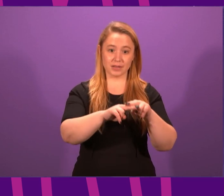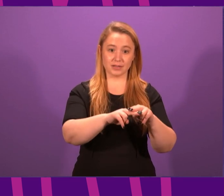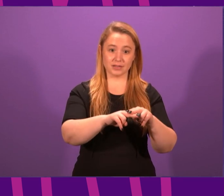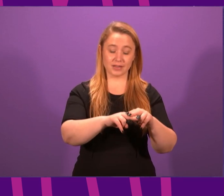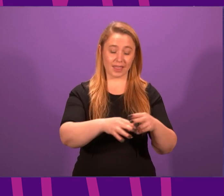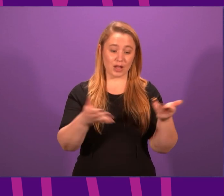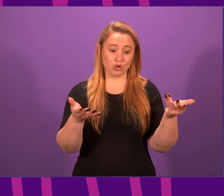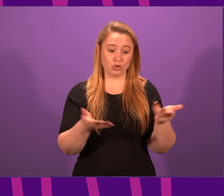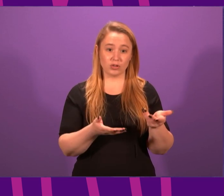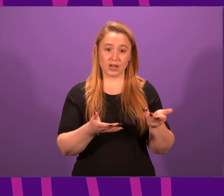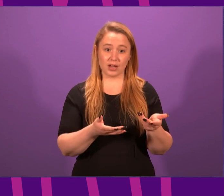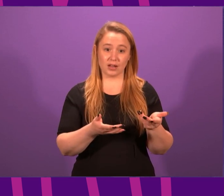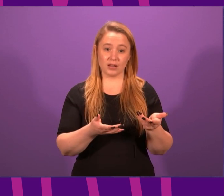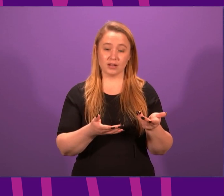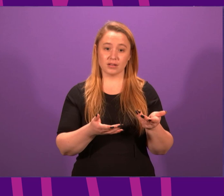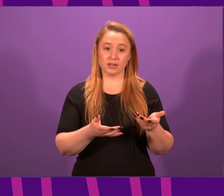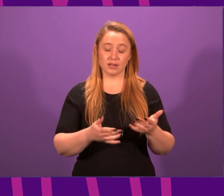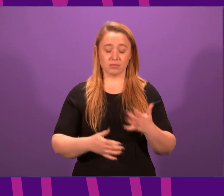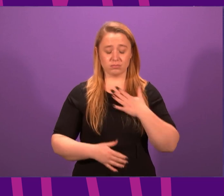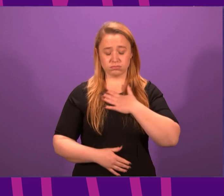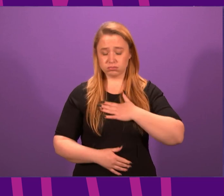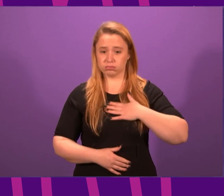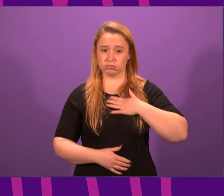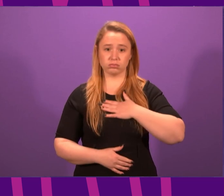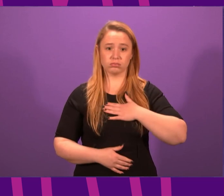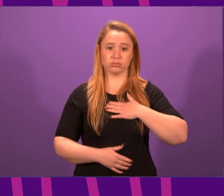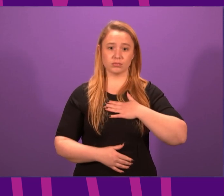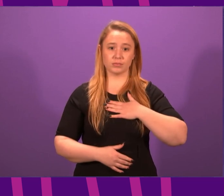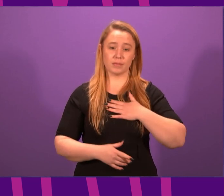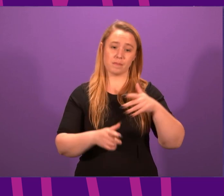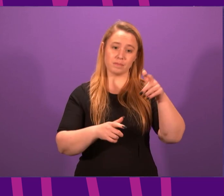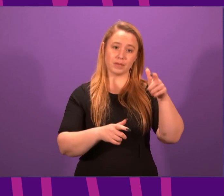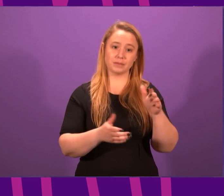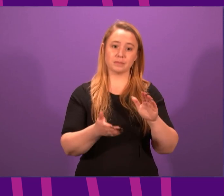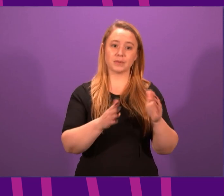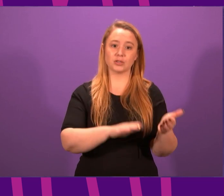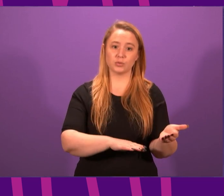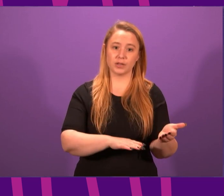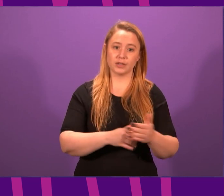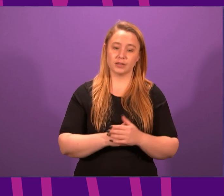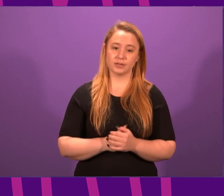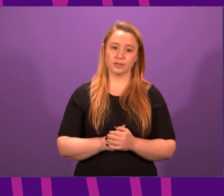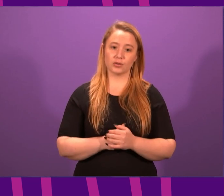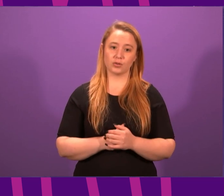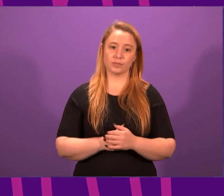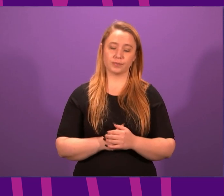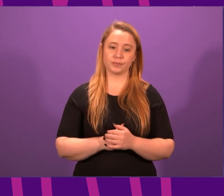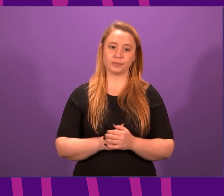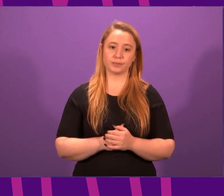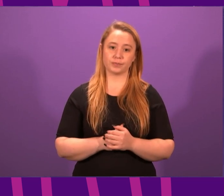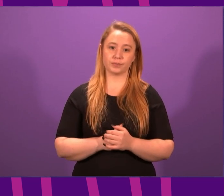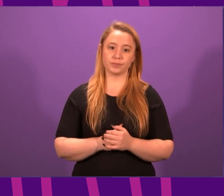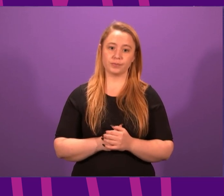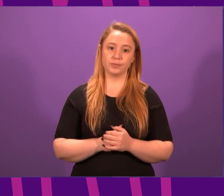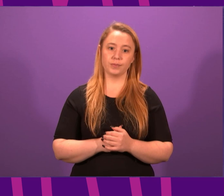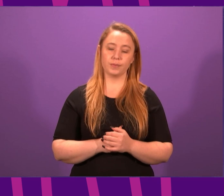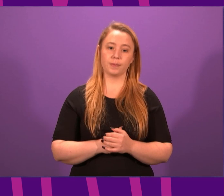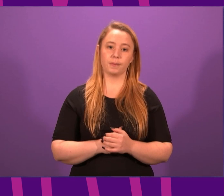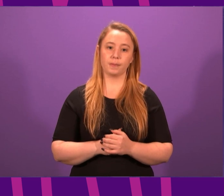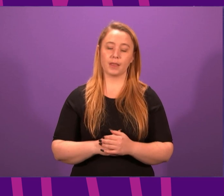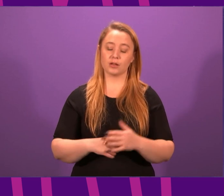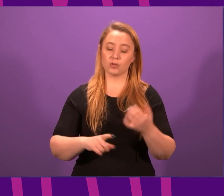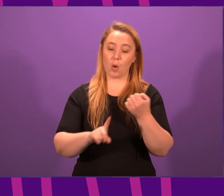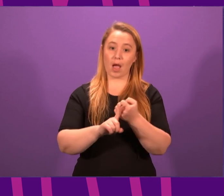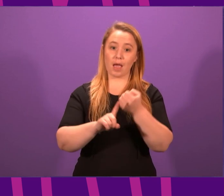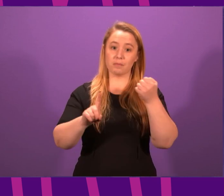are in mourning for a loved one. They have our sincere condolences. You know, reducing the impact of